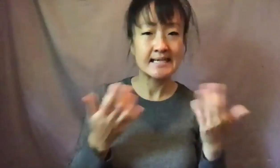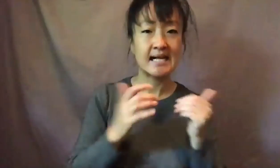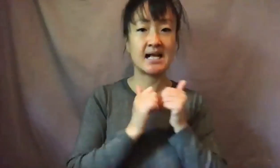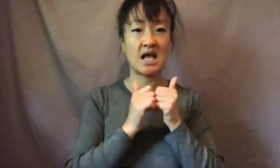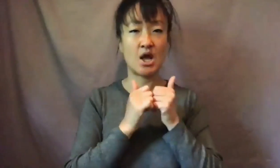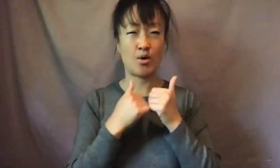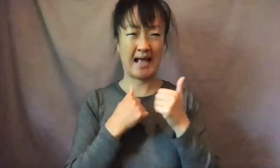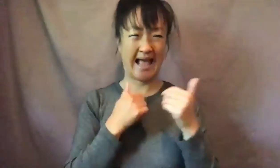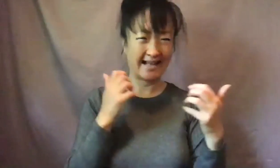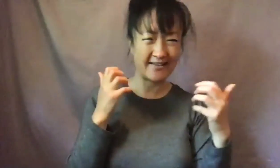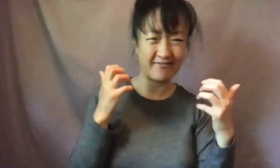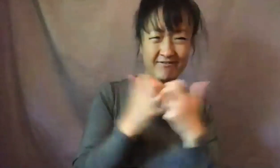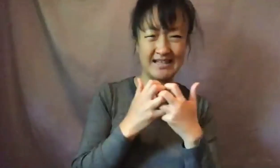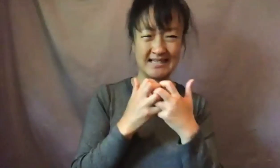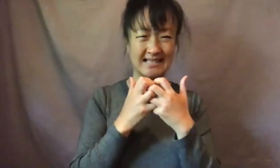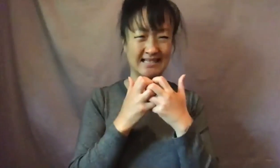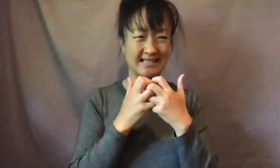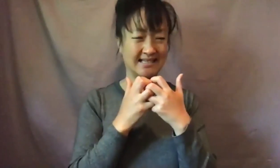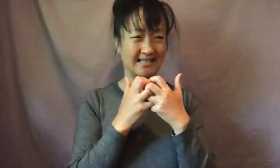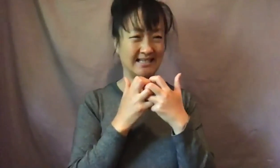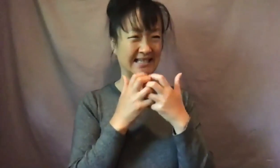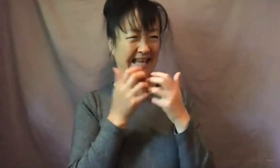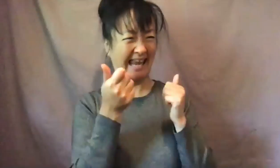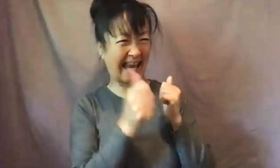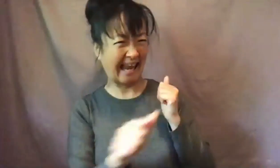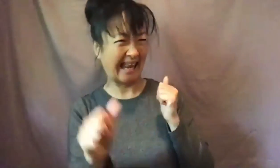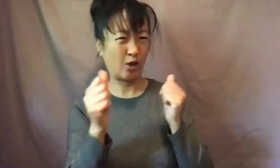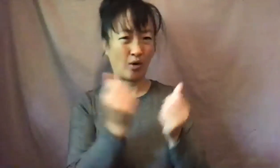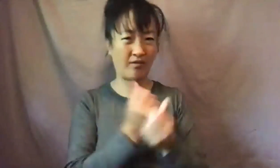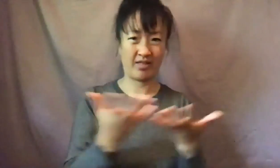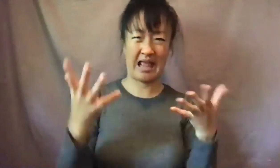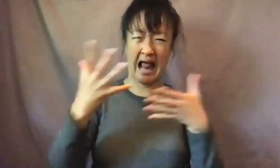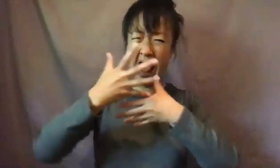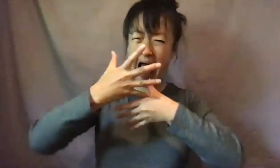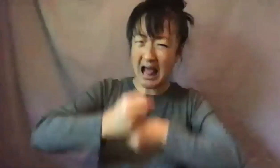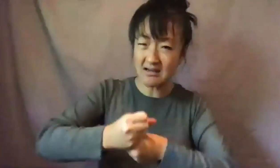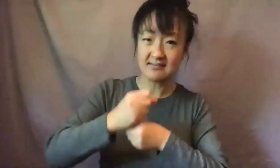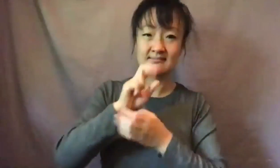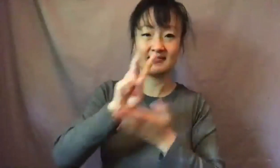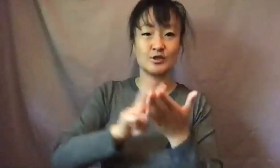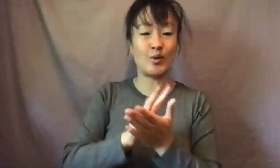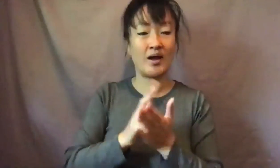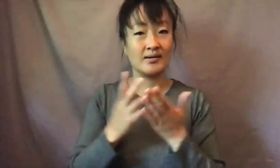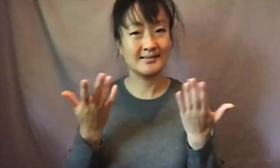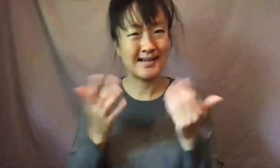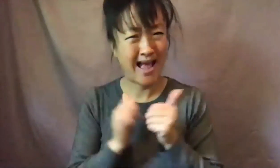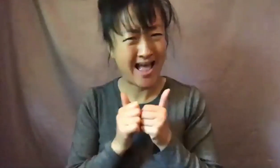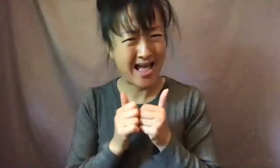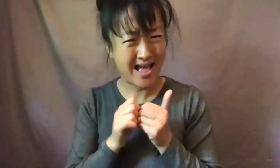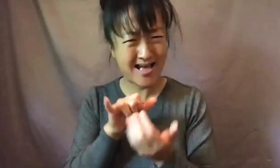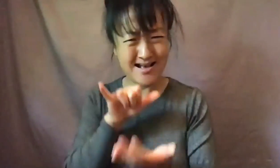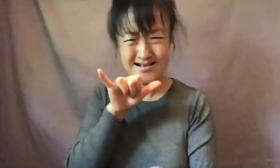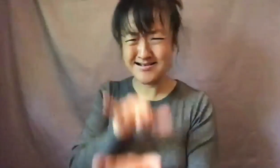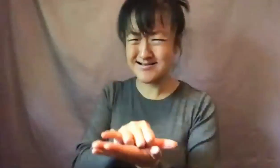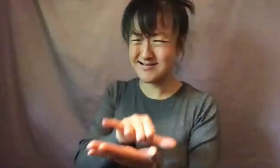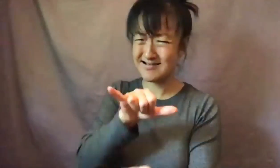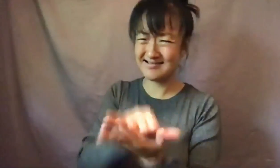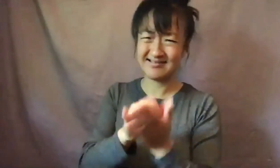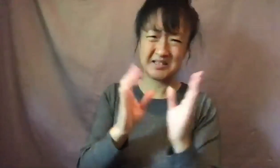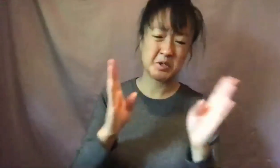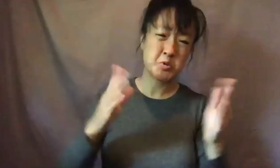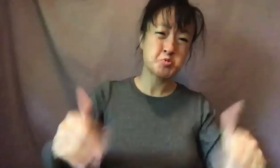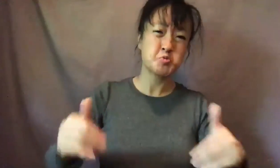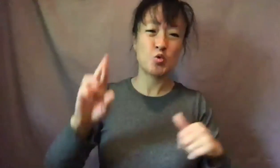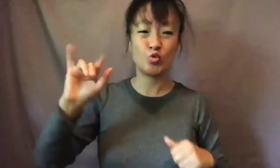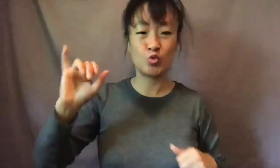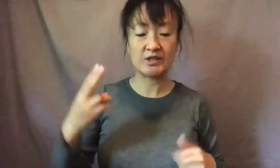fit anything or everything into 2 hours, because there's so much and it's so rich, but I'm hoping that